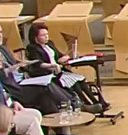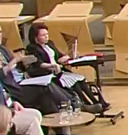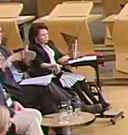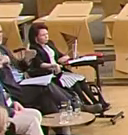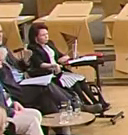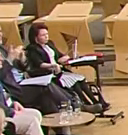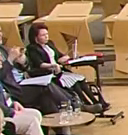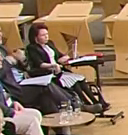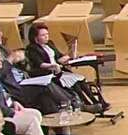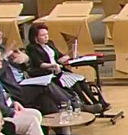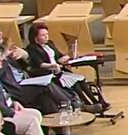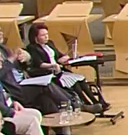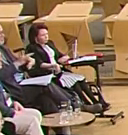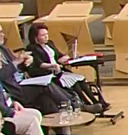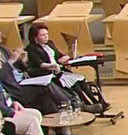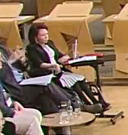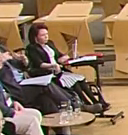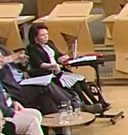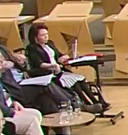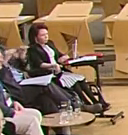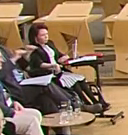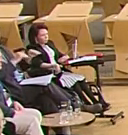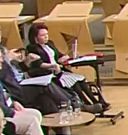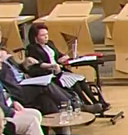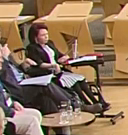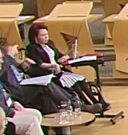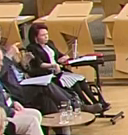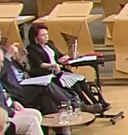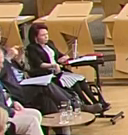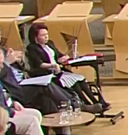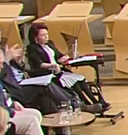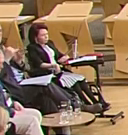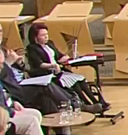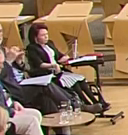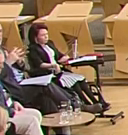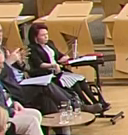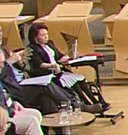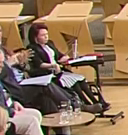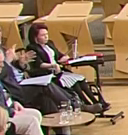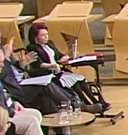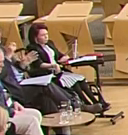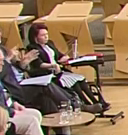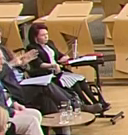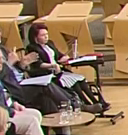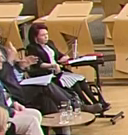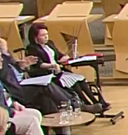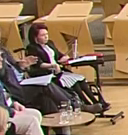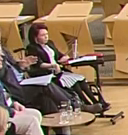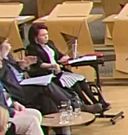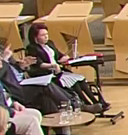completely happy to be following along with her rules. And I moved into Dumfries and Galloway about 20 years